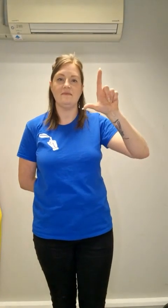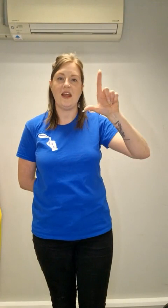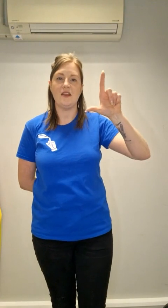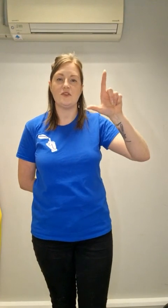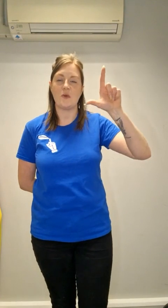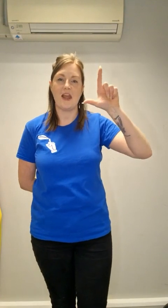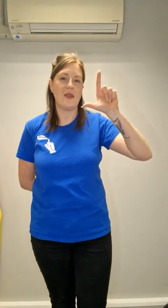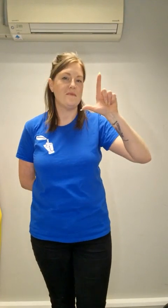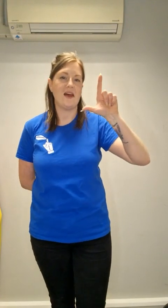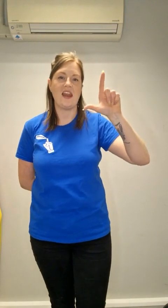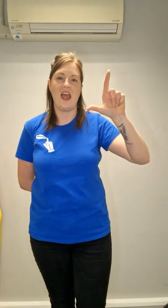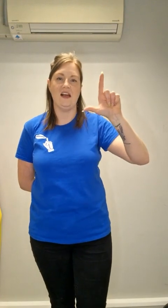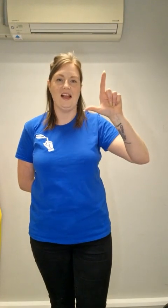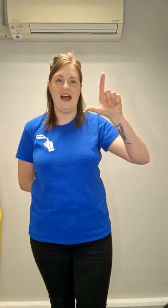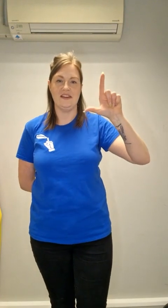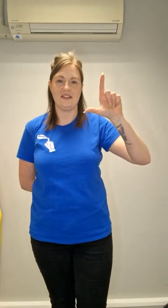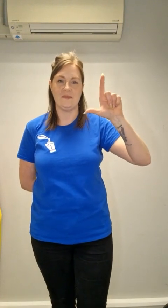any which way, but an L hand.